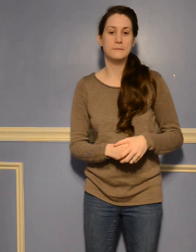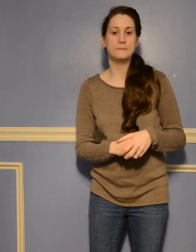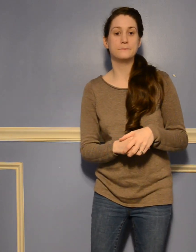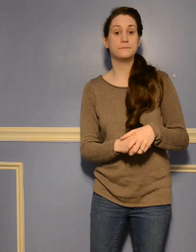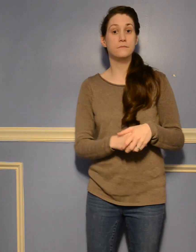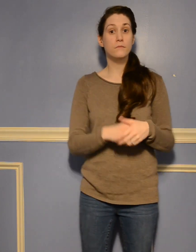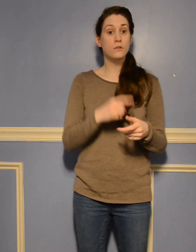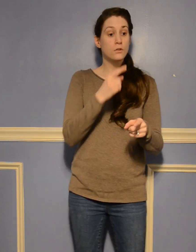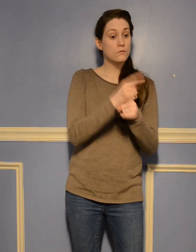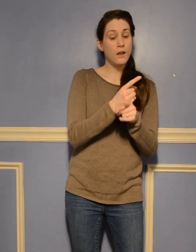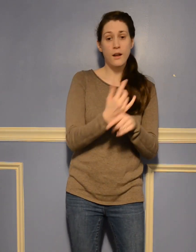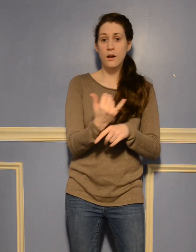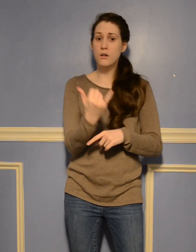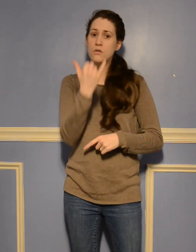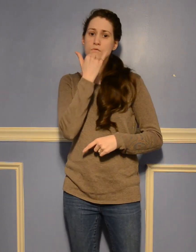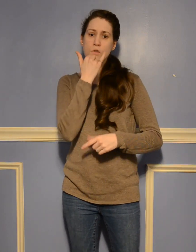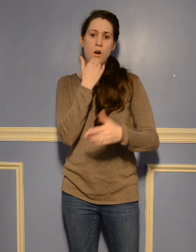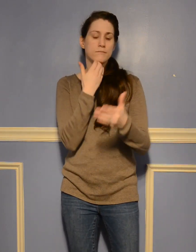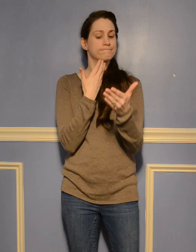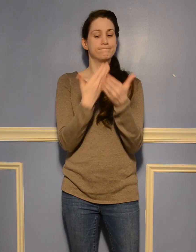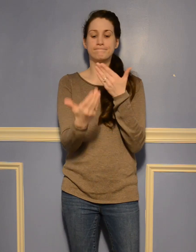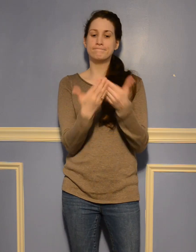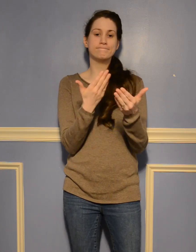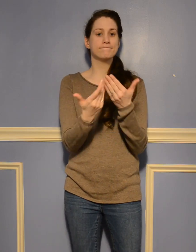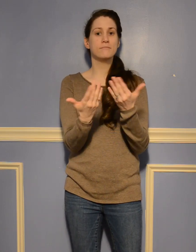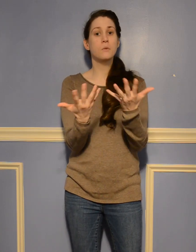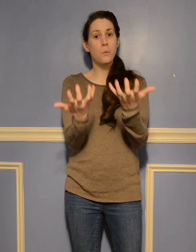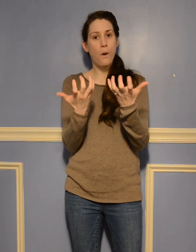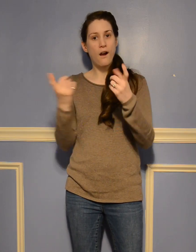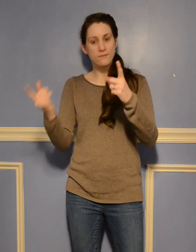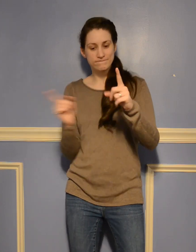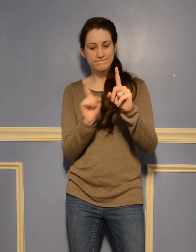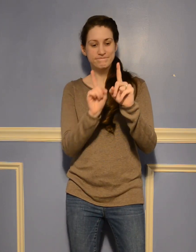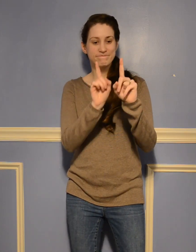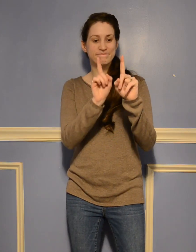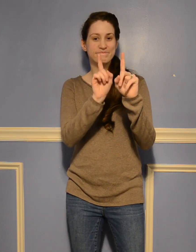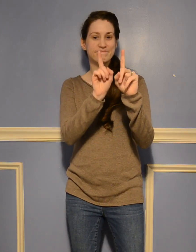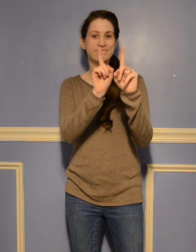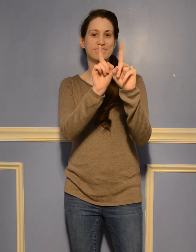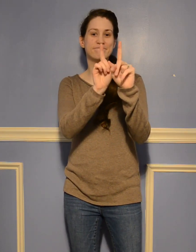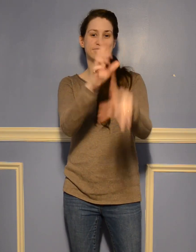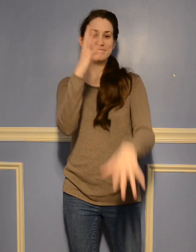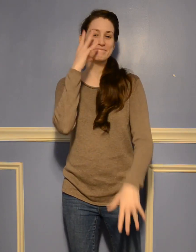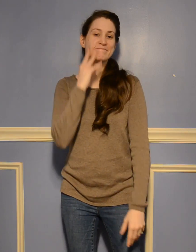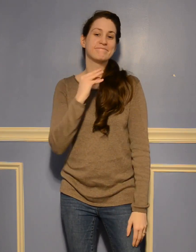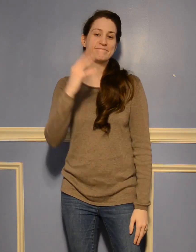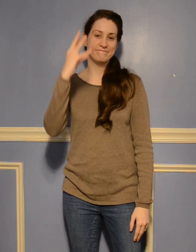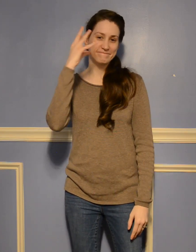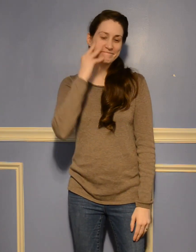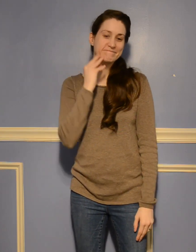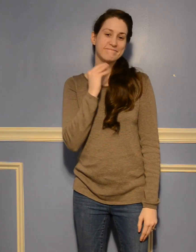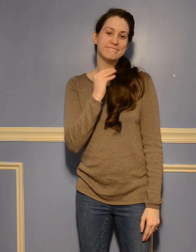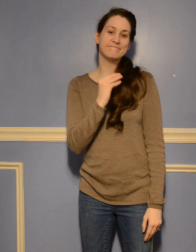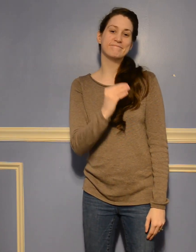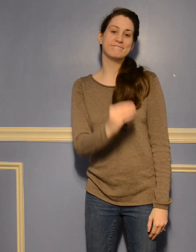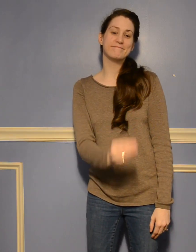with me. You may be right, you may be wrong, but say that you'll bring me along to